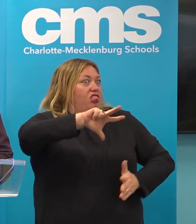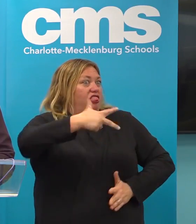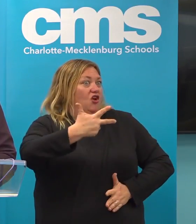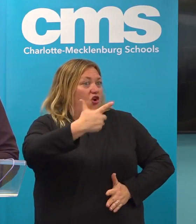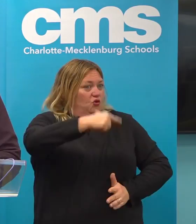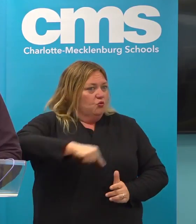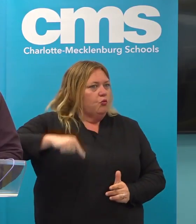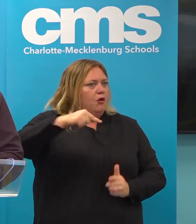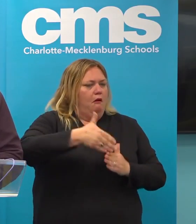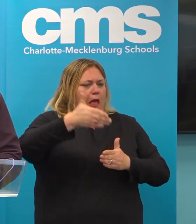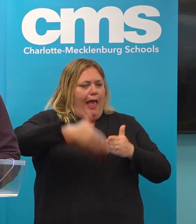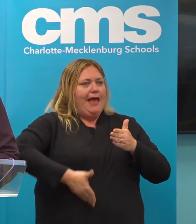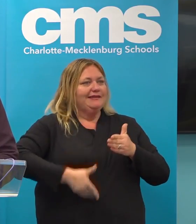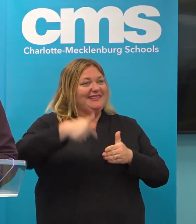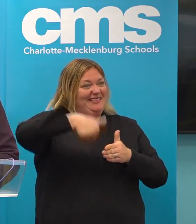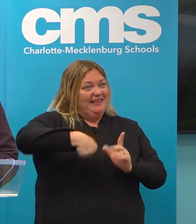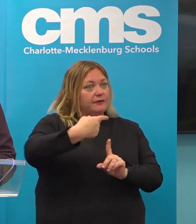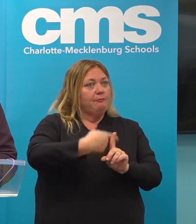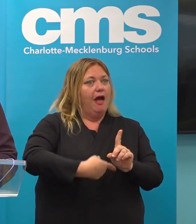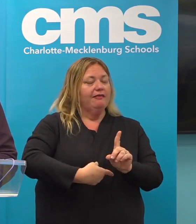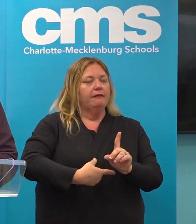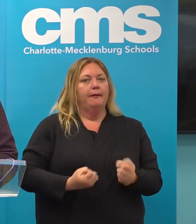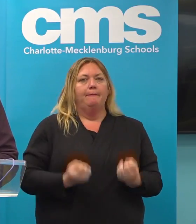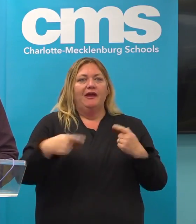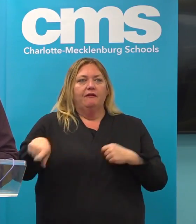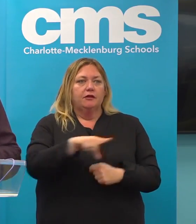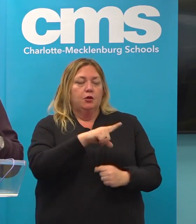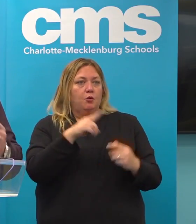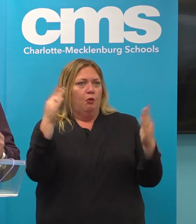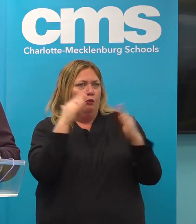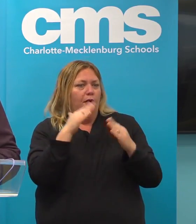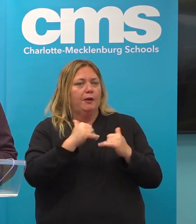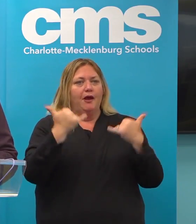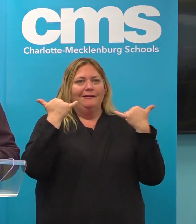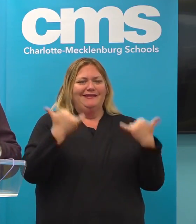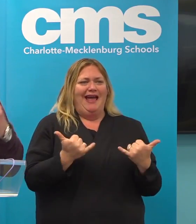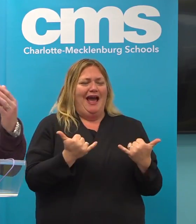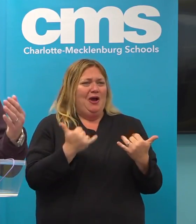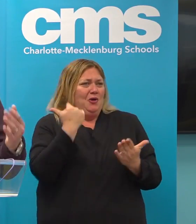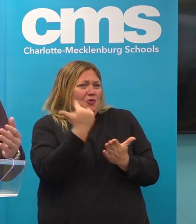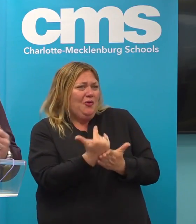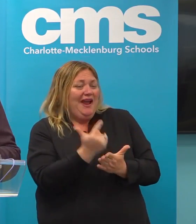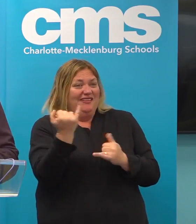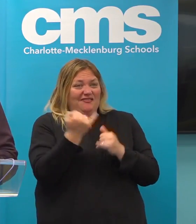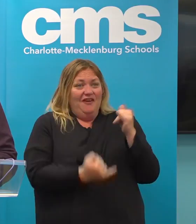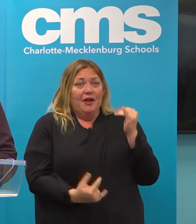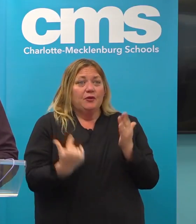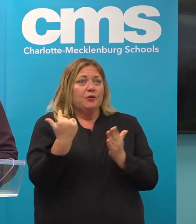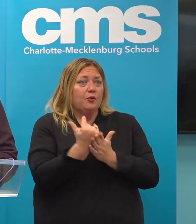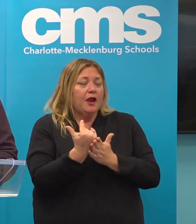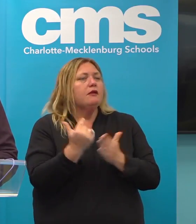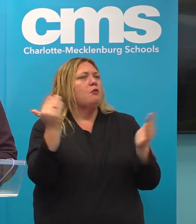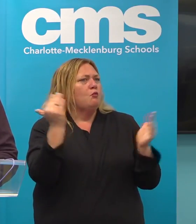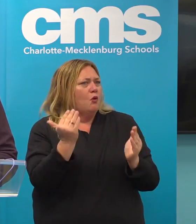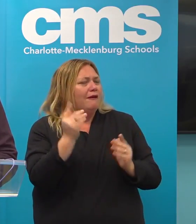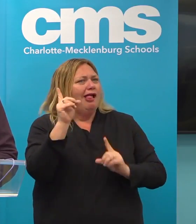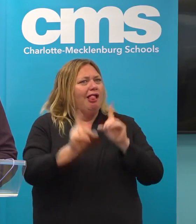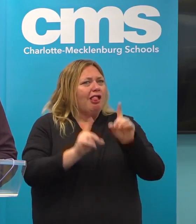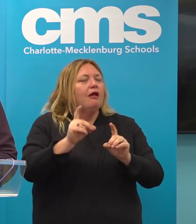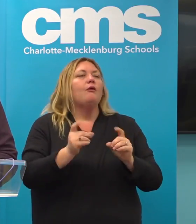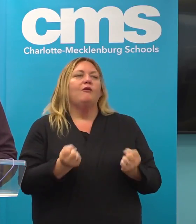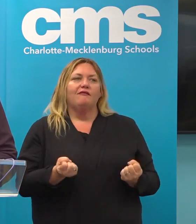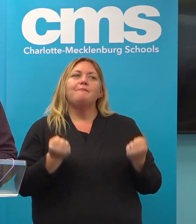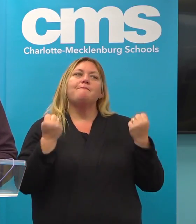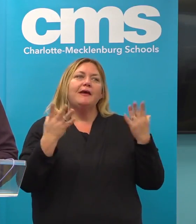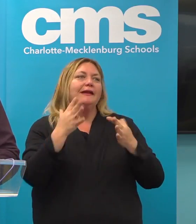quarter ends at the end of this month. Many of you are worried about your current status, whether that'll be your final grade. We have a lot of decisions